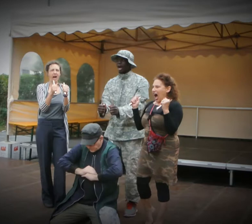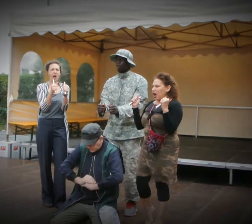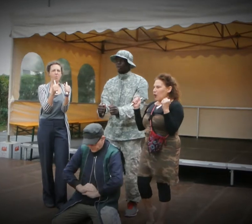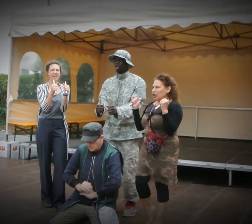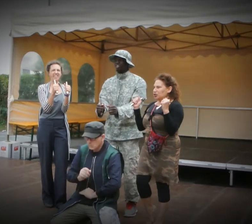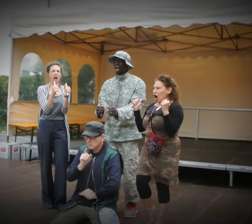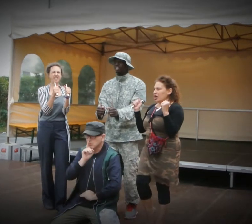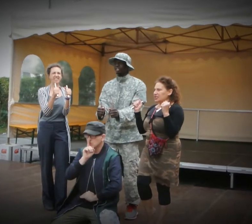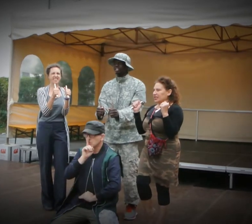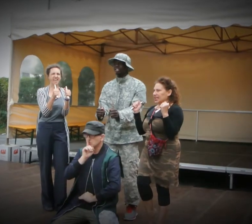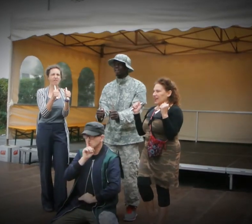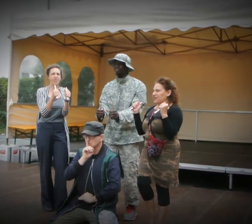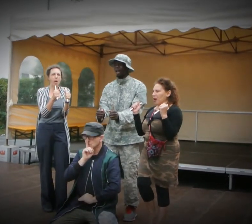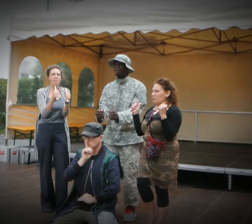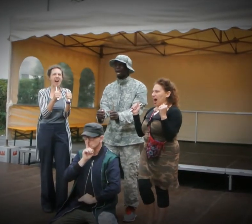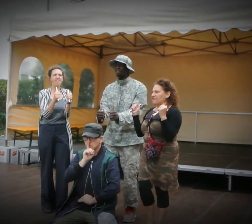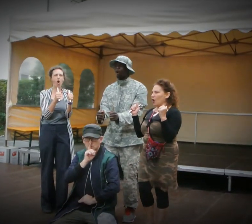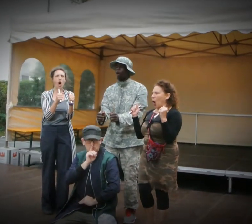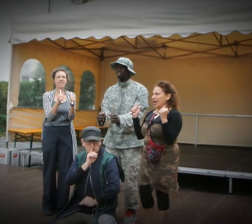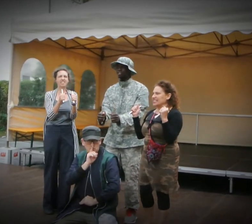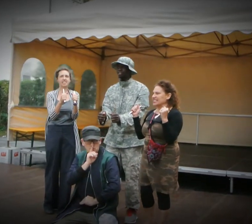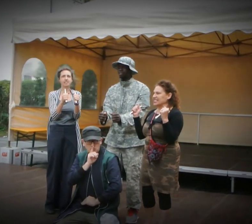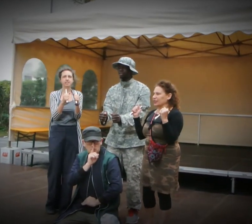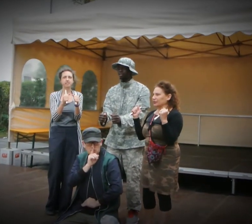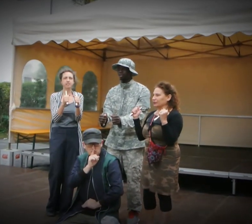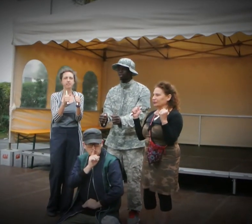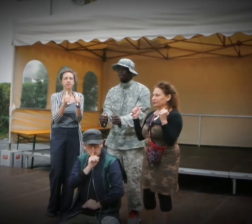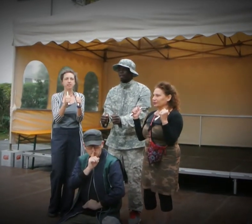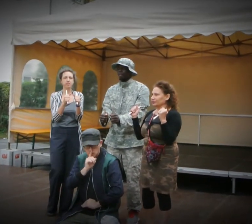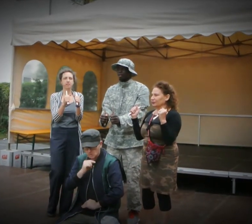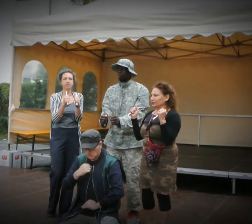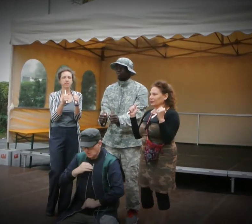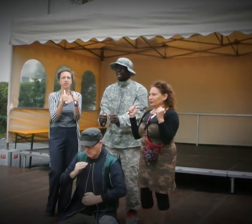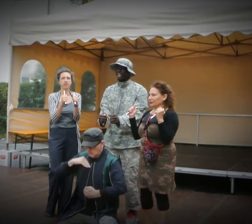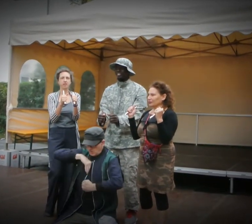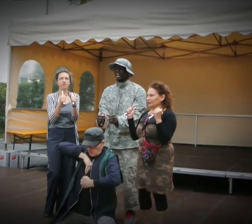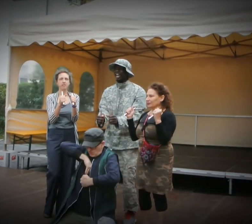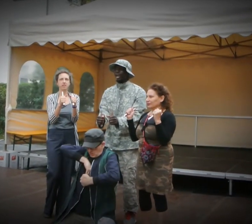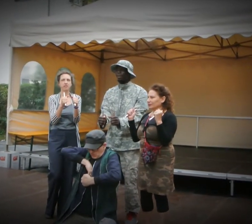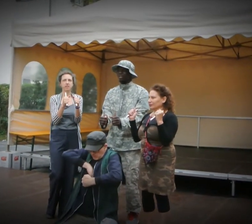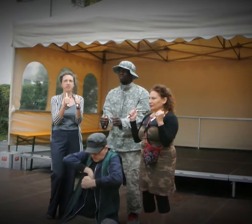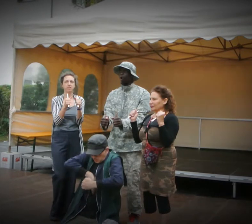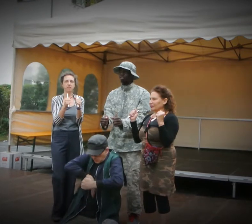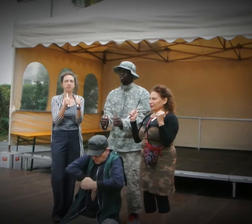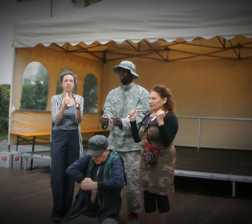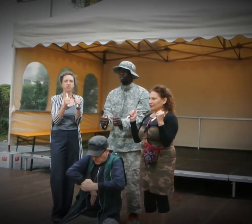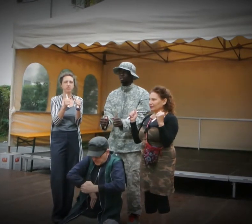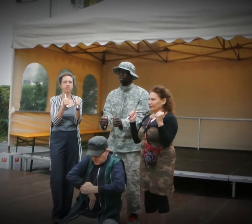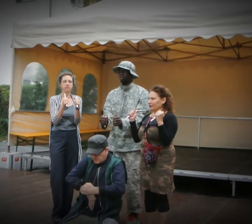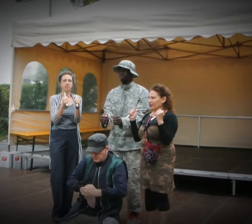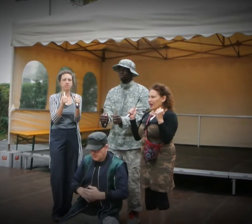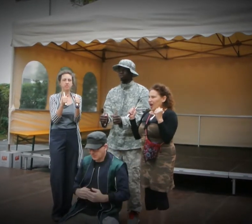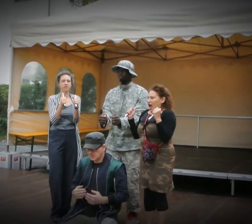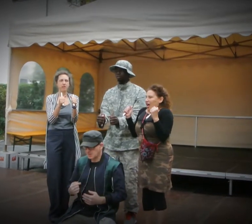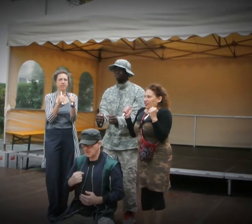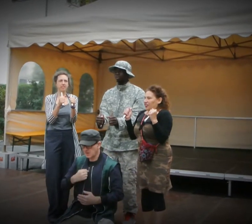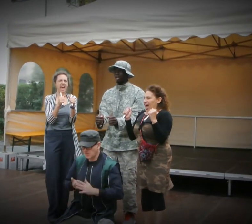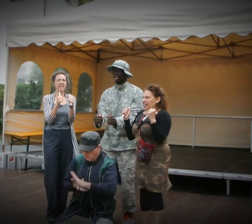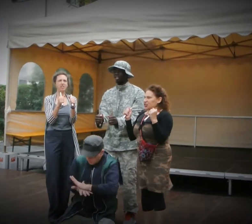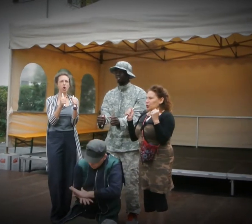I will not give them my voice. Nunca les daré mi voz. They do